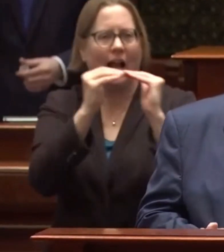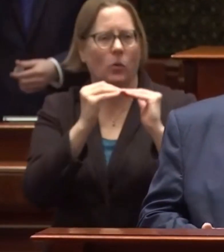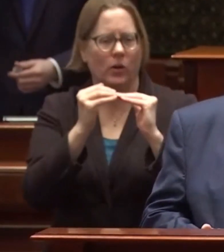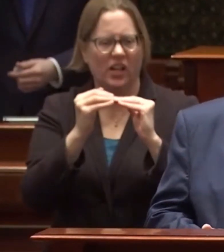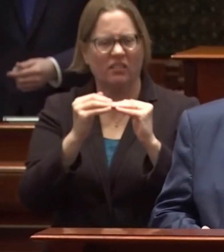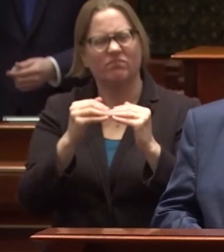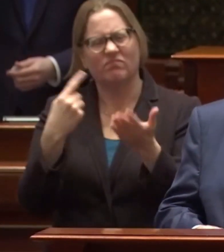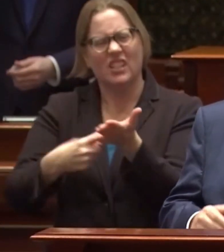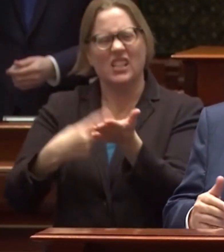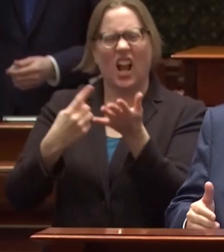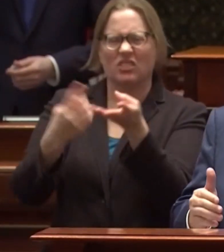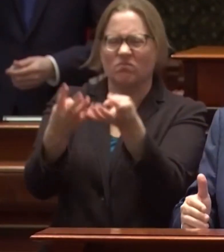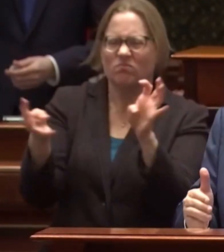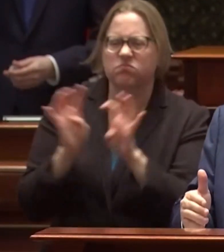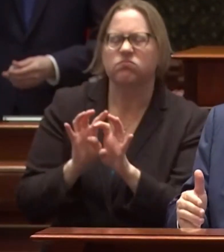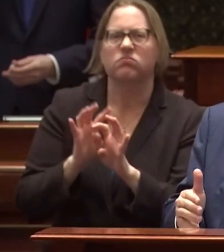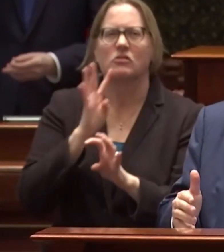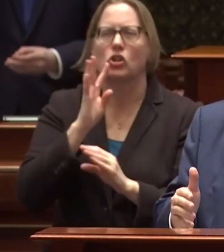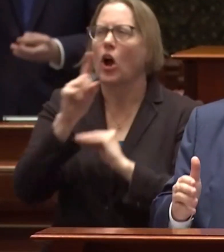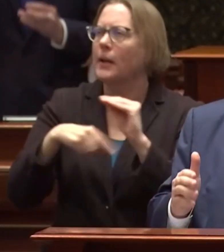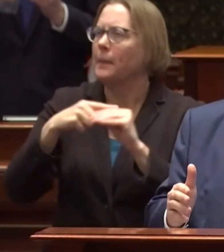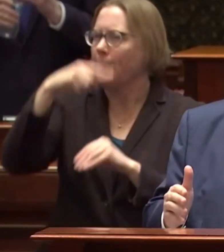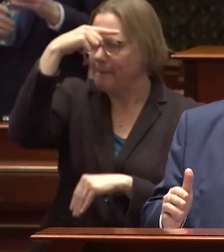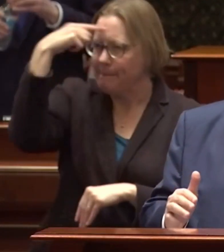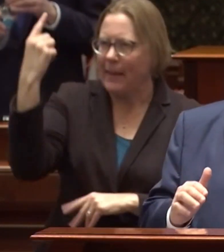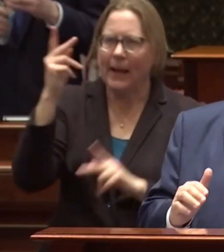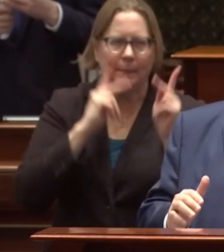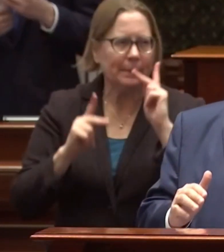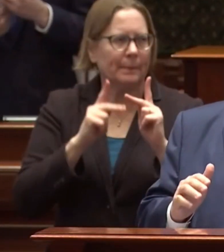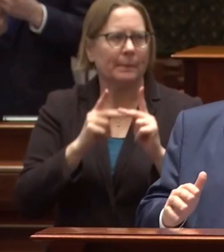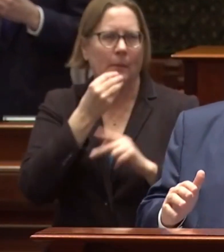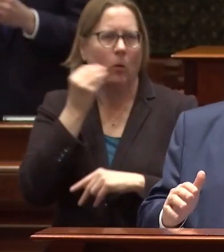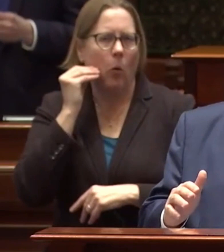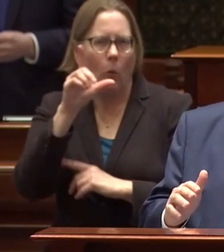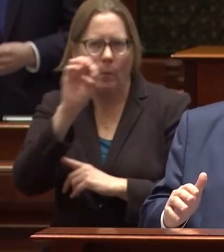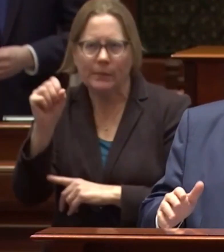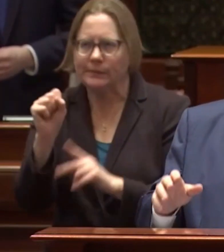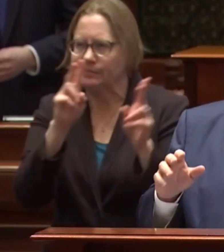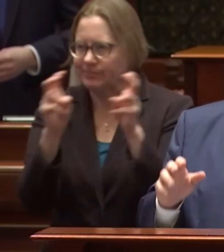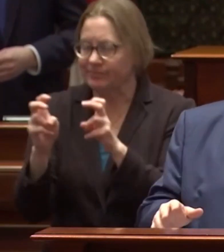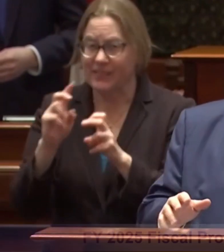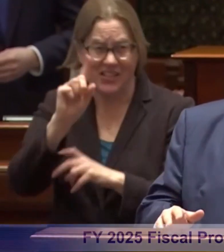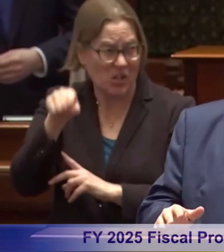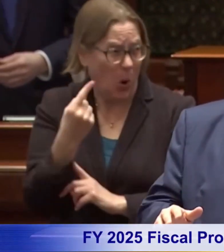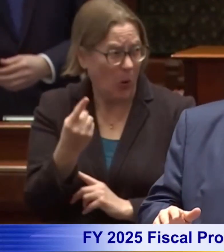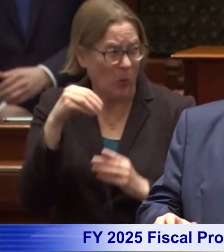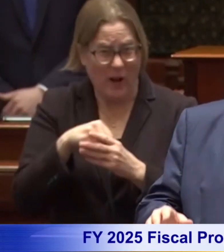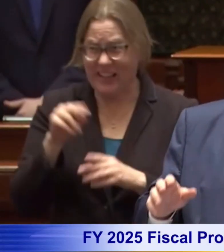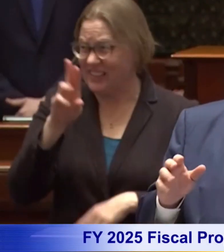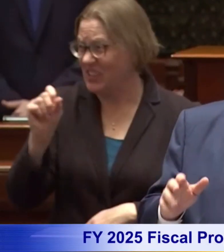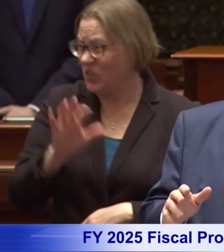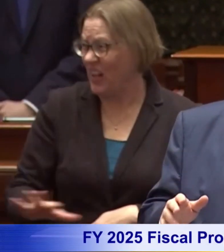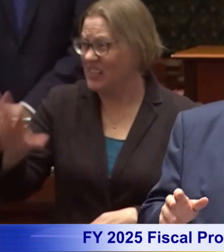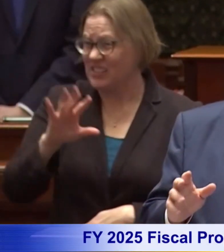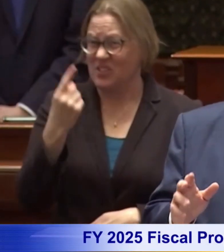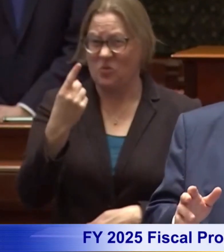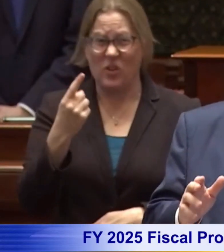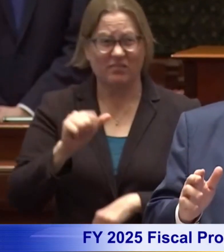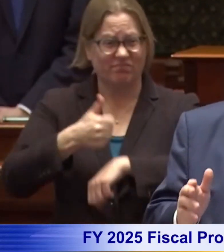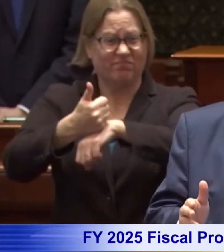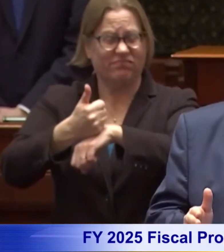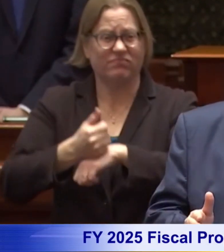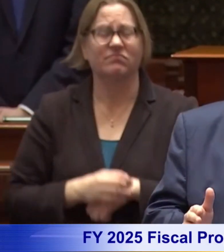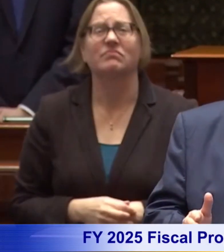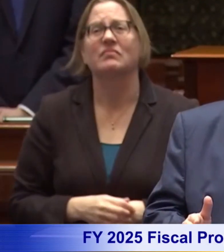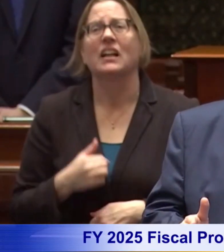Black homelessness, the only effort of this kind in the entire nation. To advance that work, I am proposing an